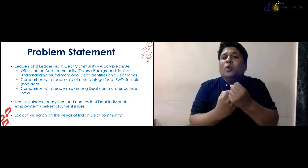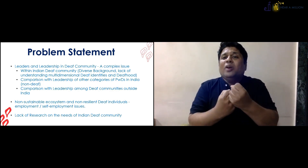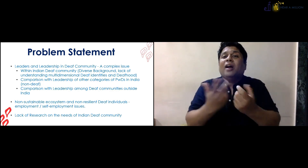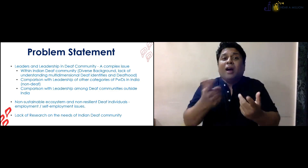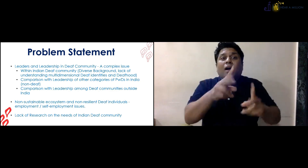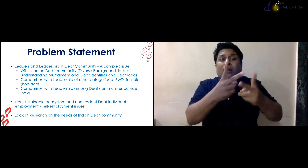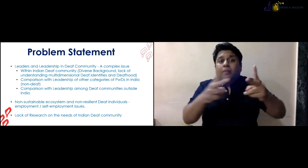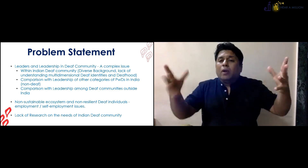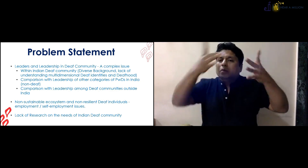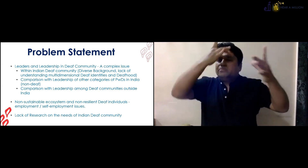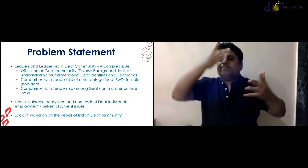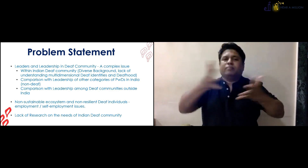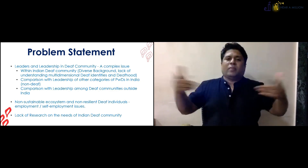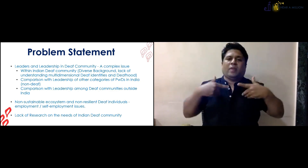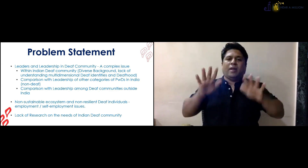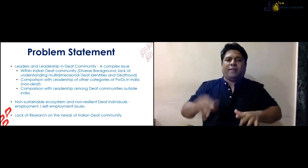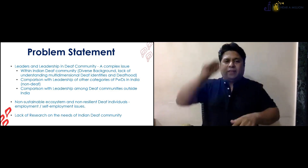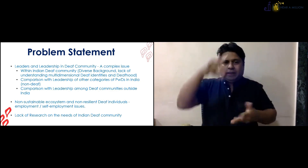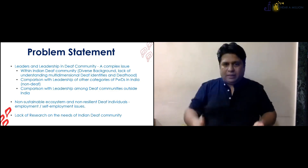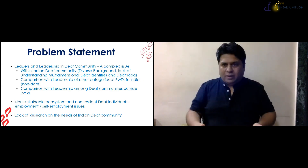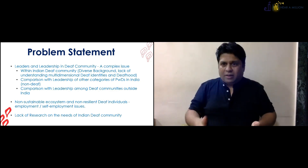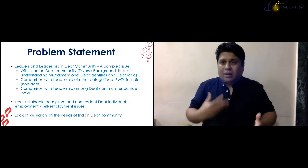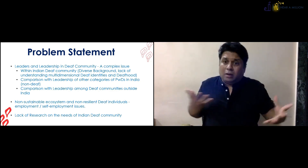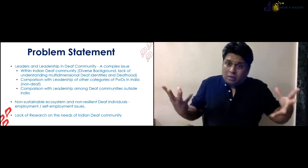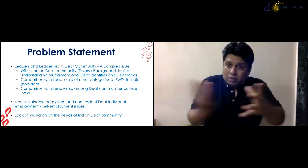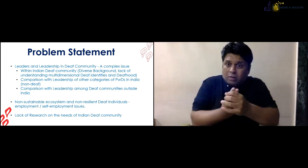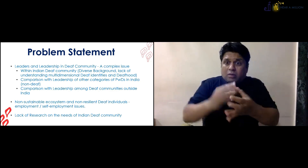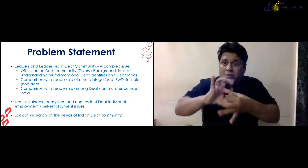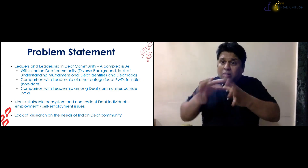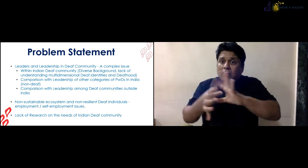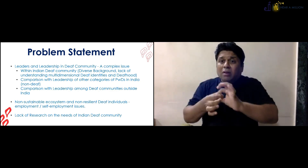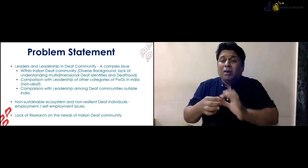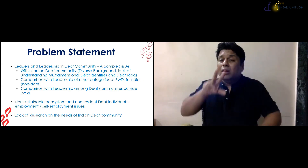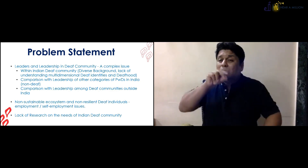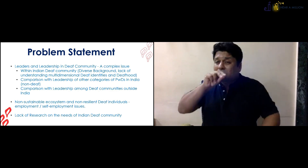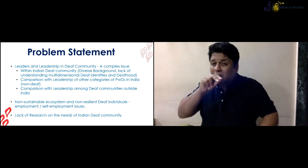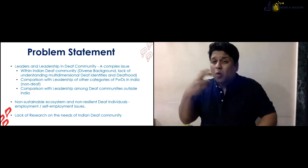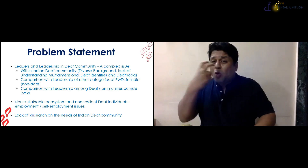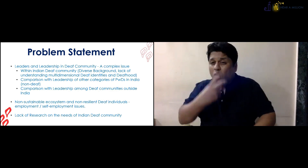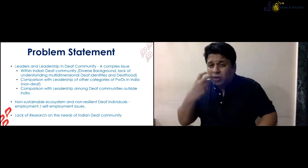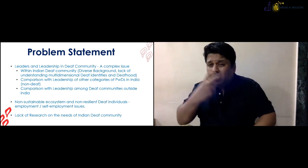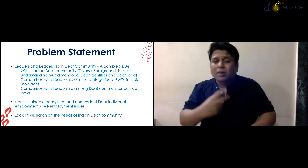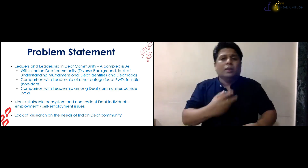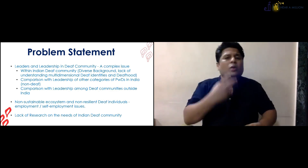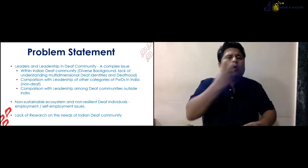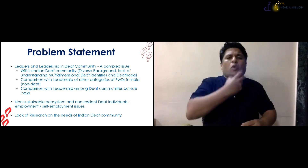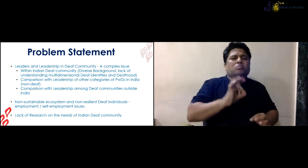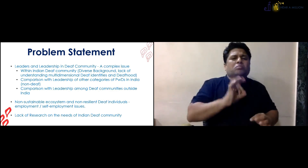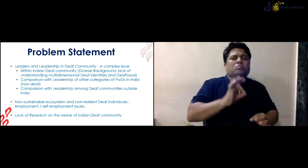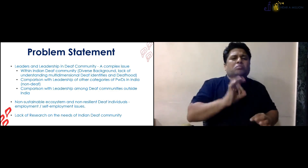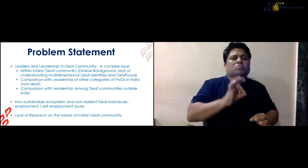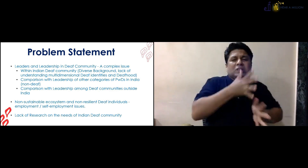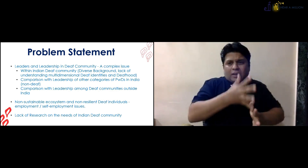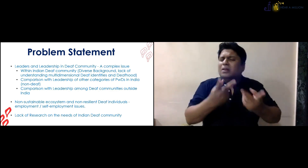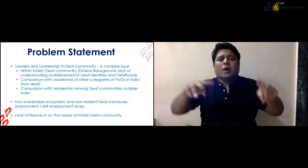We need a back end support. Like if you want to move one step ahead, you need to have someone behind. So that unity, with people who